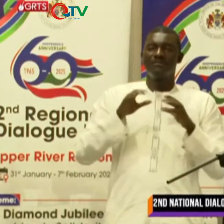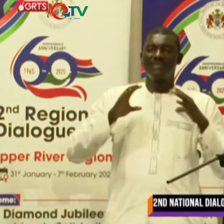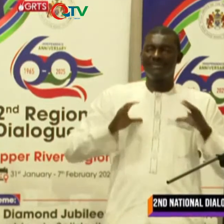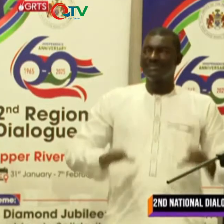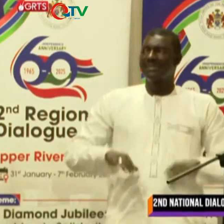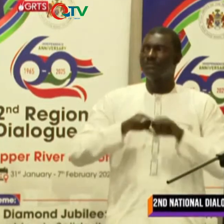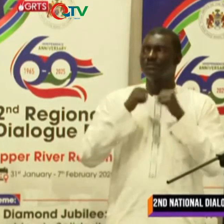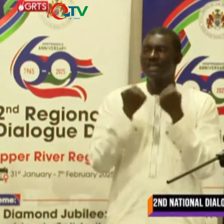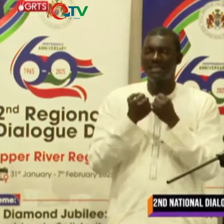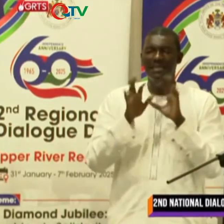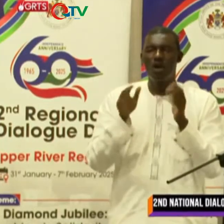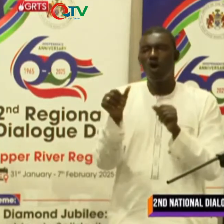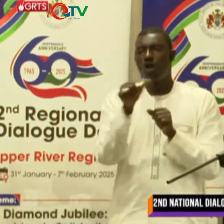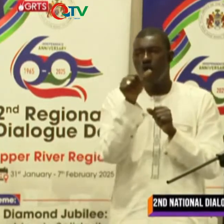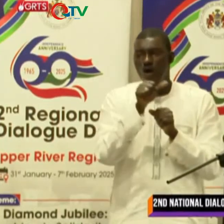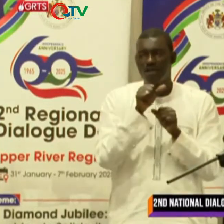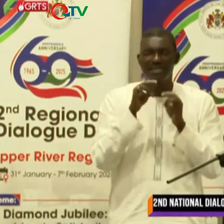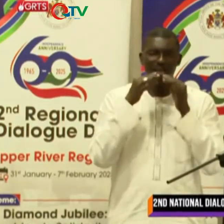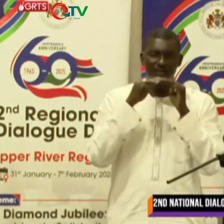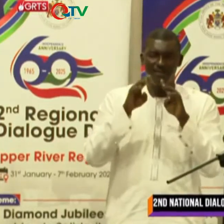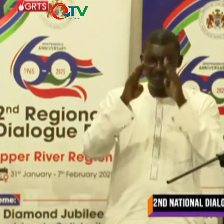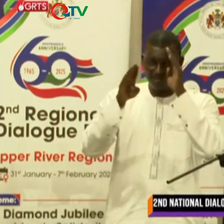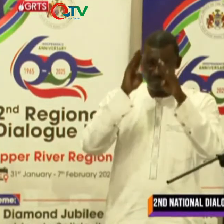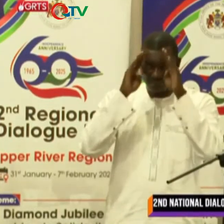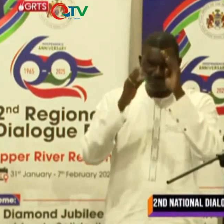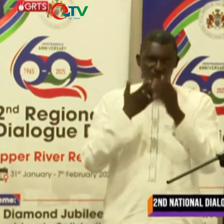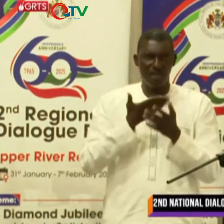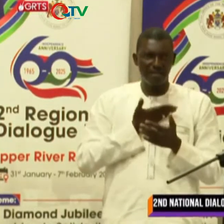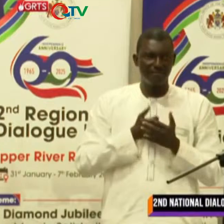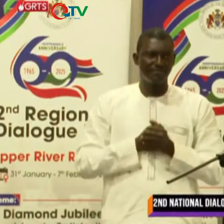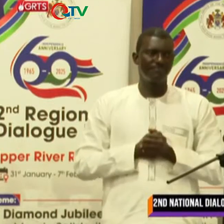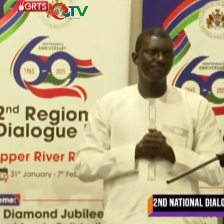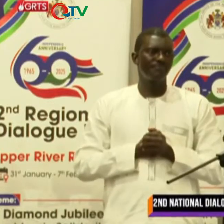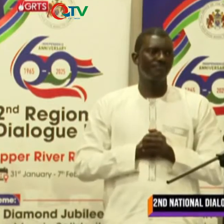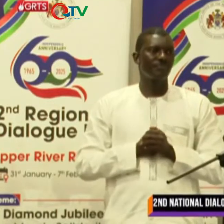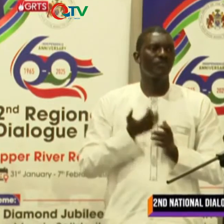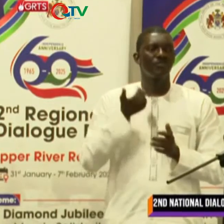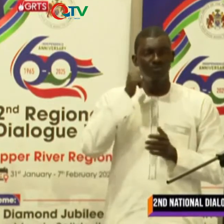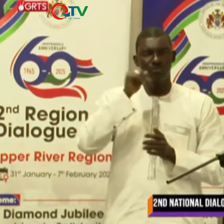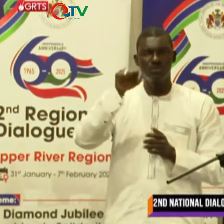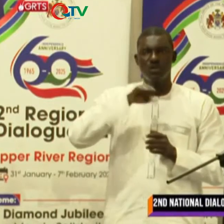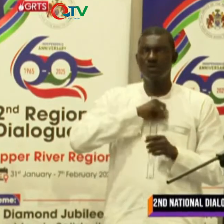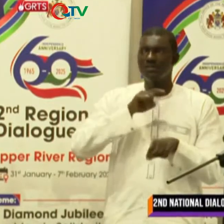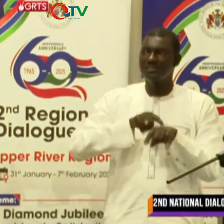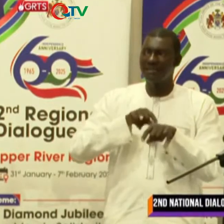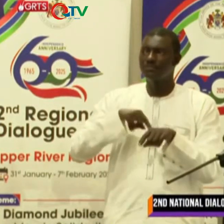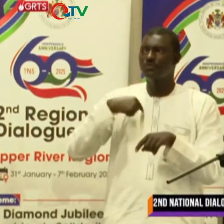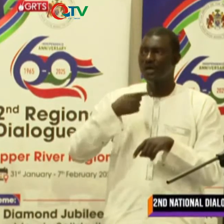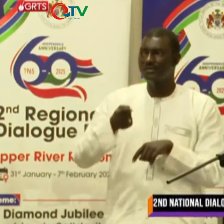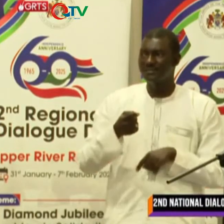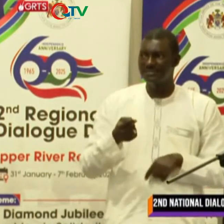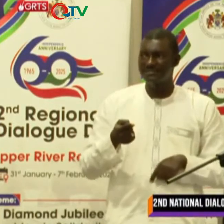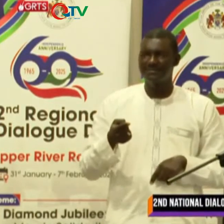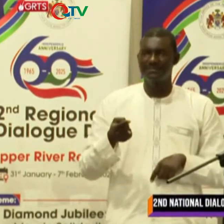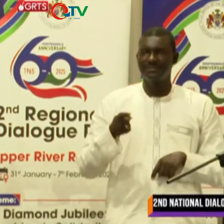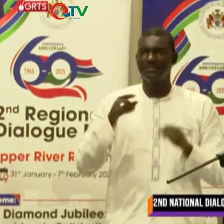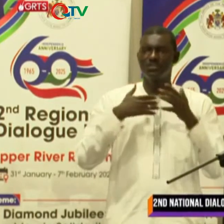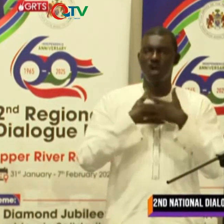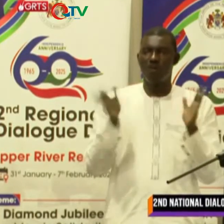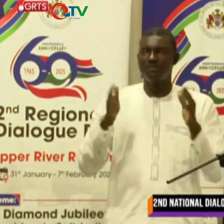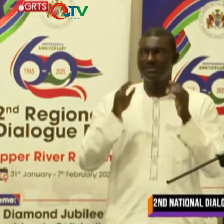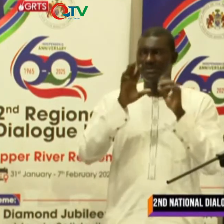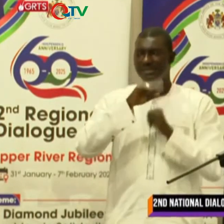all other media, technical crew. Thank you all for taking your time to attend this opening